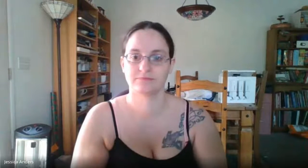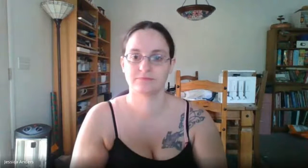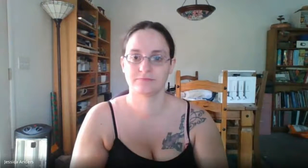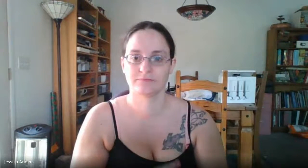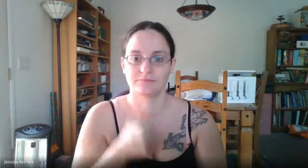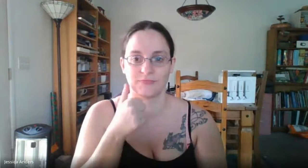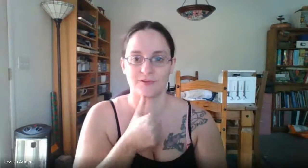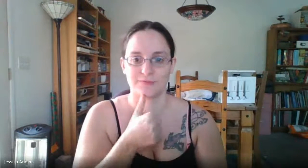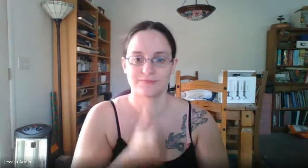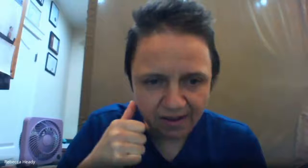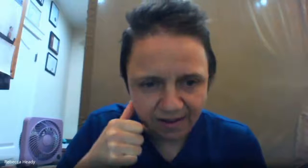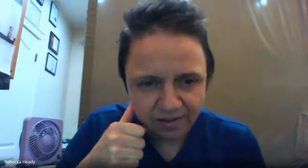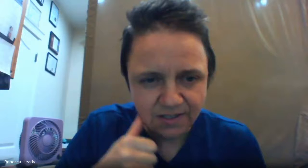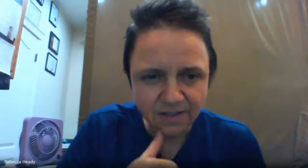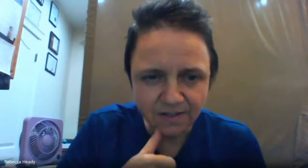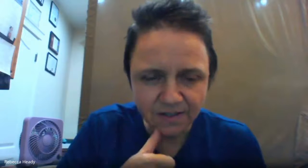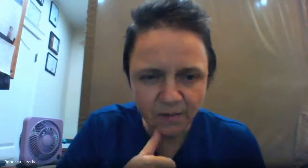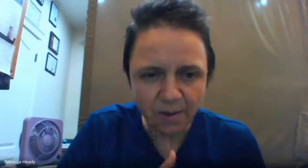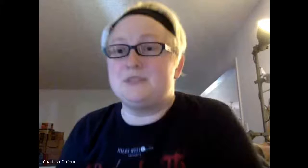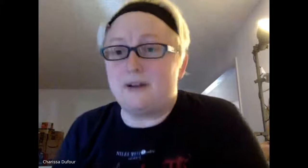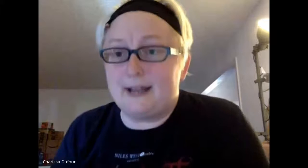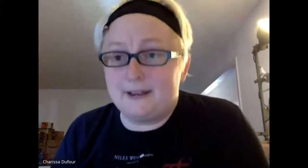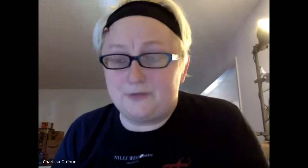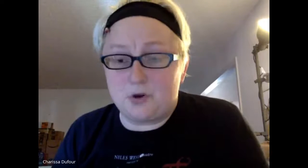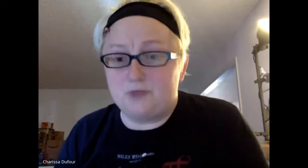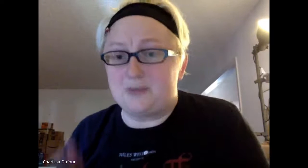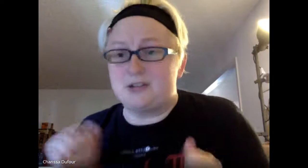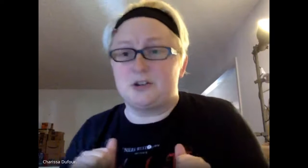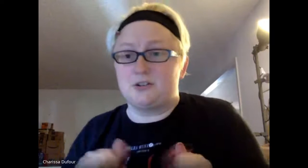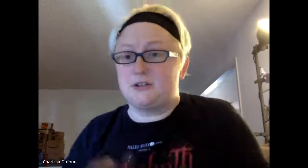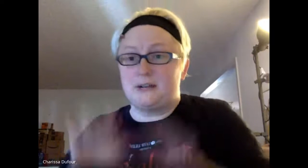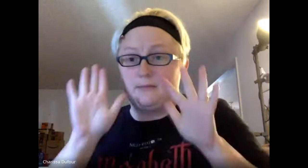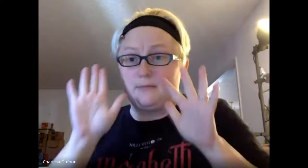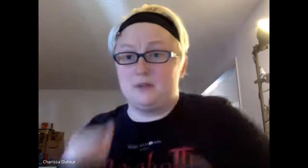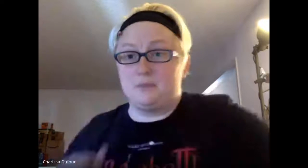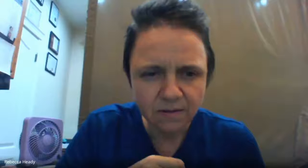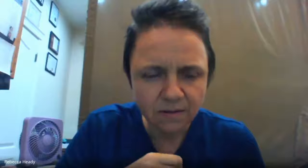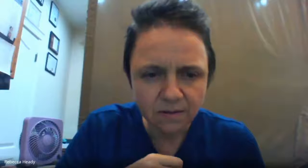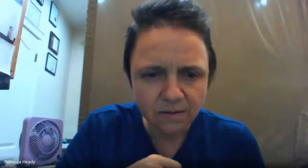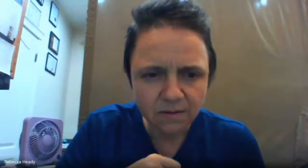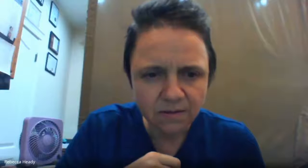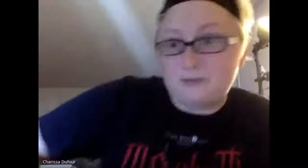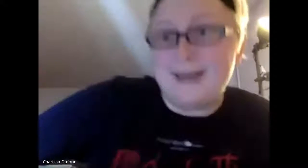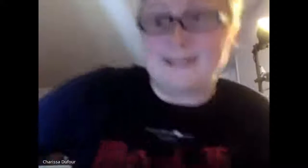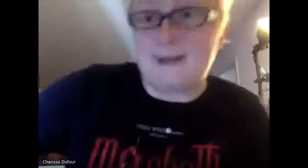There you go. You're back now, Krissa. No, I'm sorry. I had a phone call from my doctor and I'm having No. big medical problems, so had to No, take it. I understand. That's